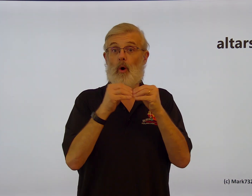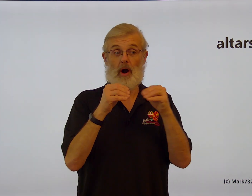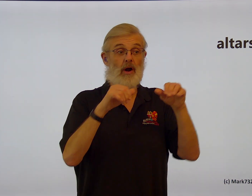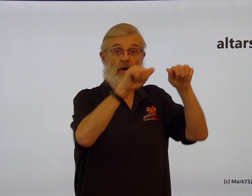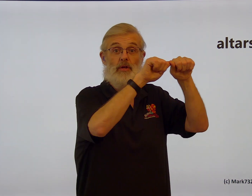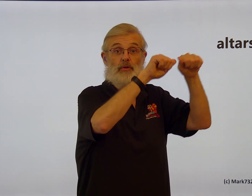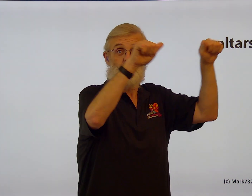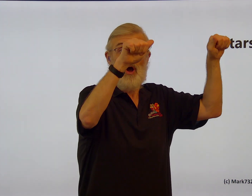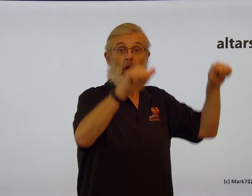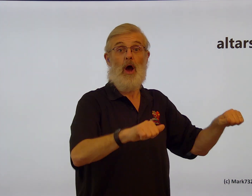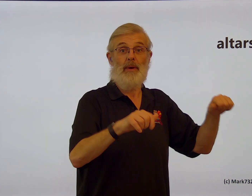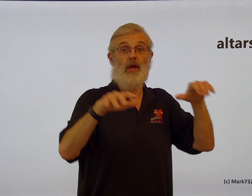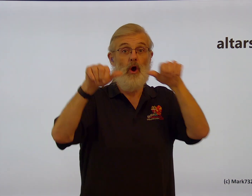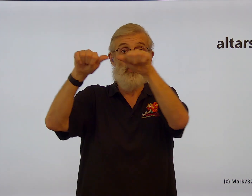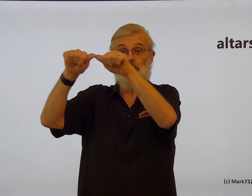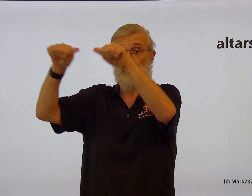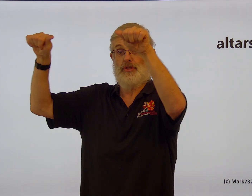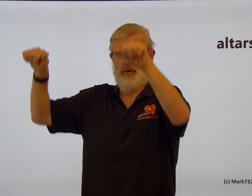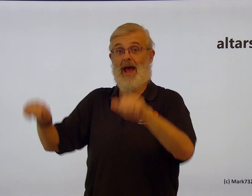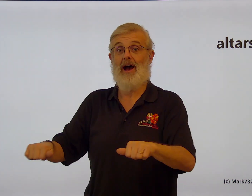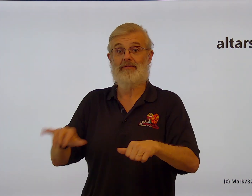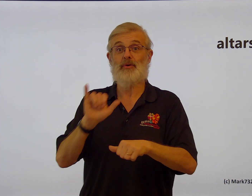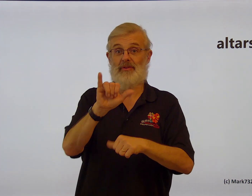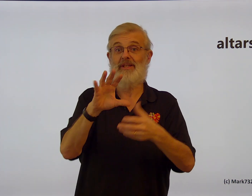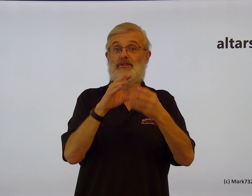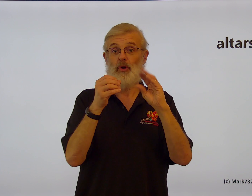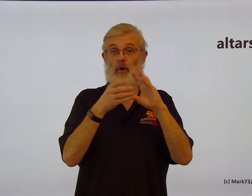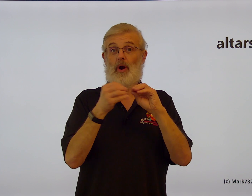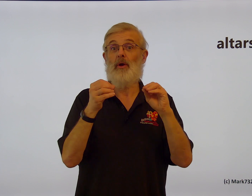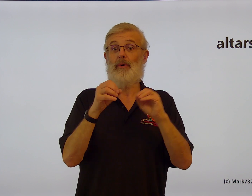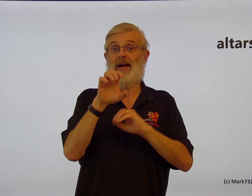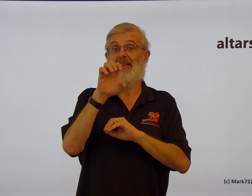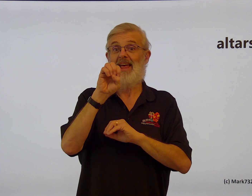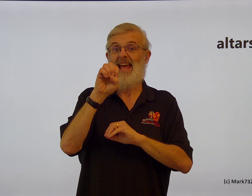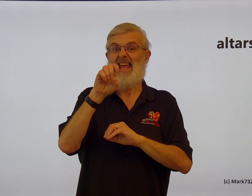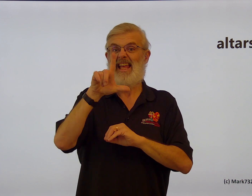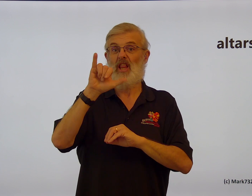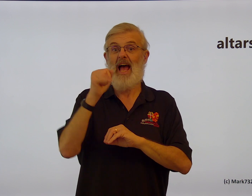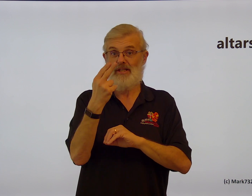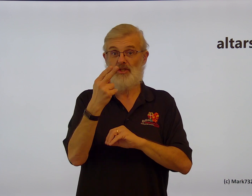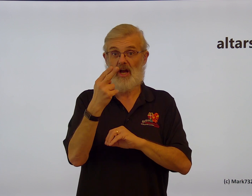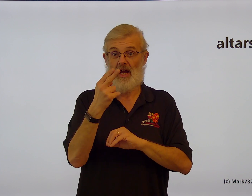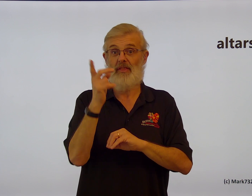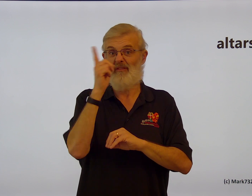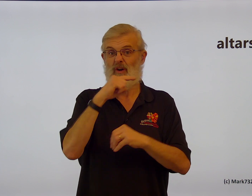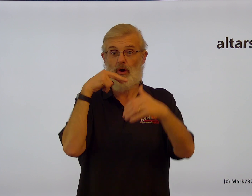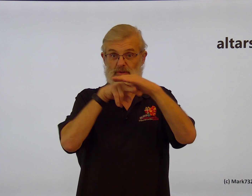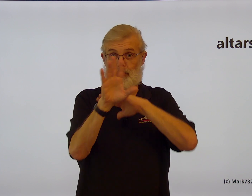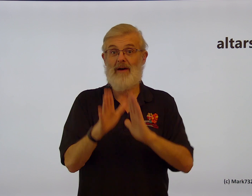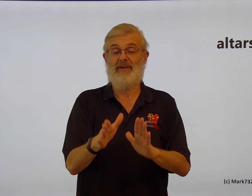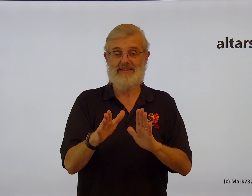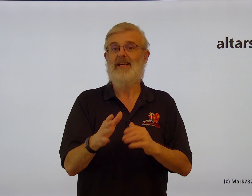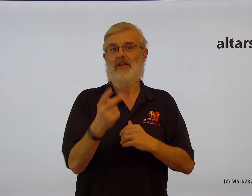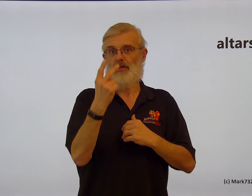you draw how many altars you have so in this story with Elijah and the false prophet there's